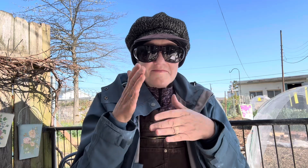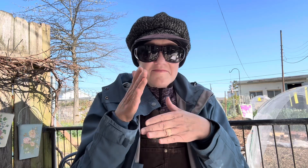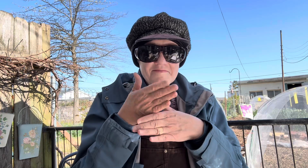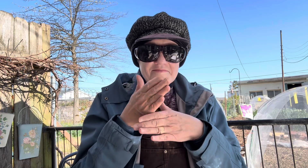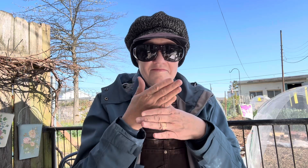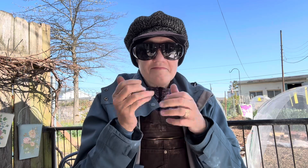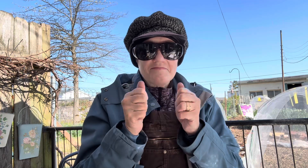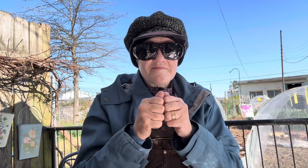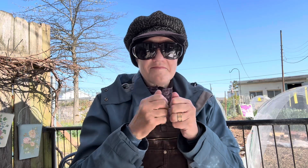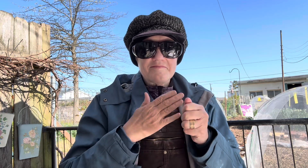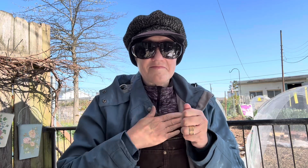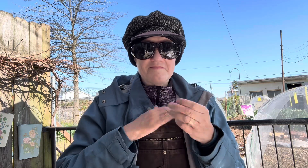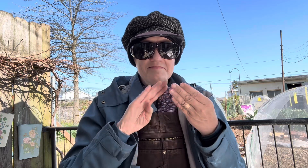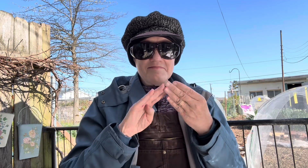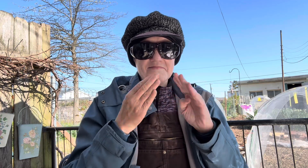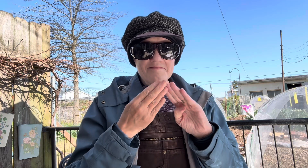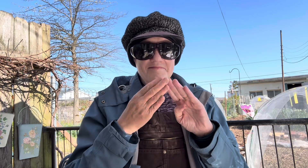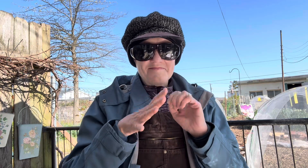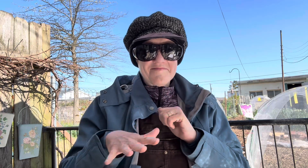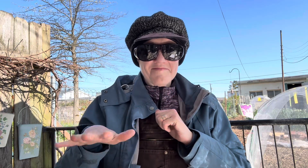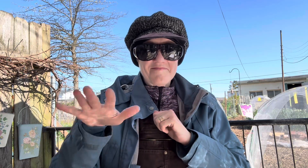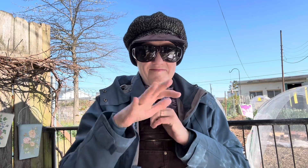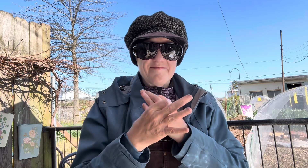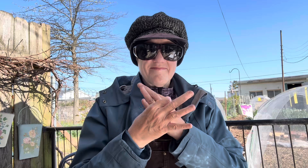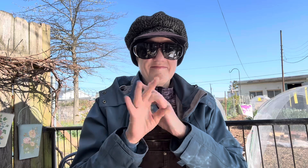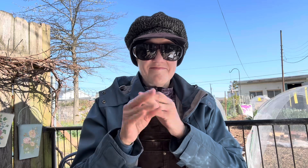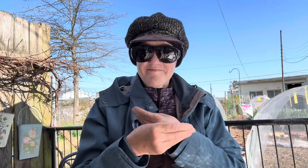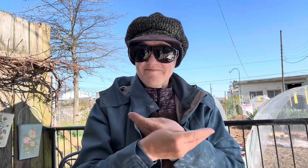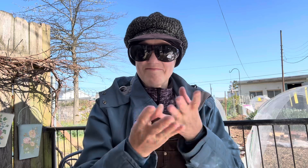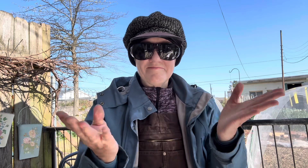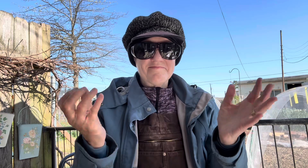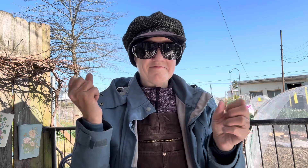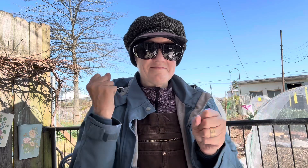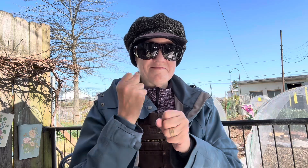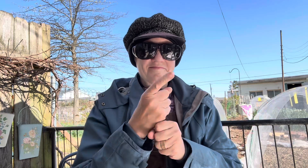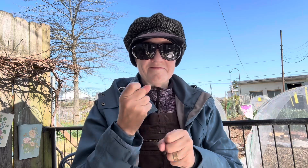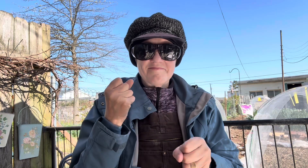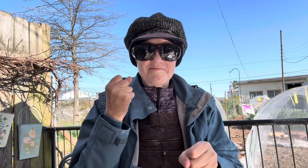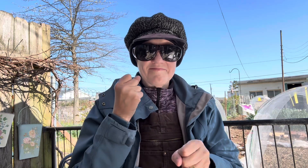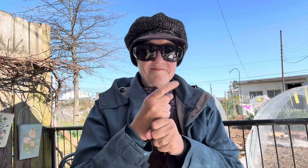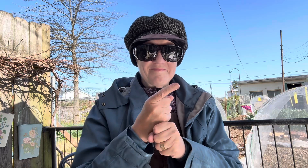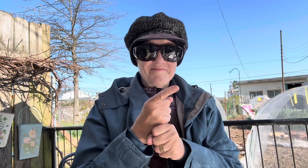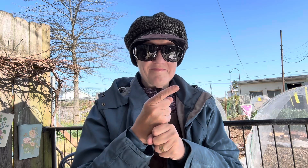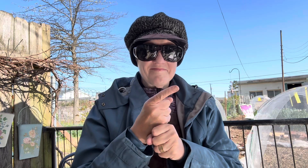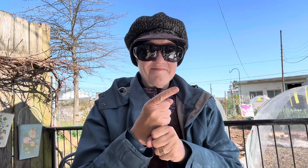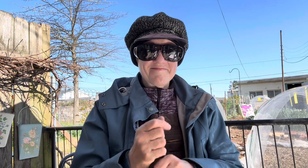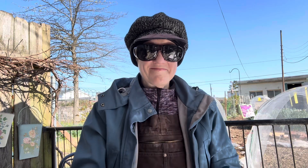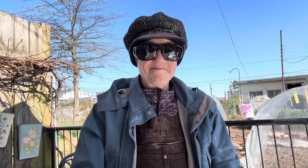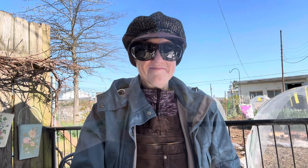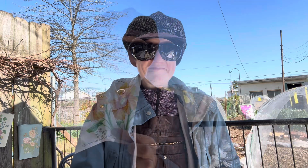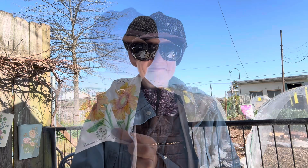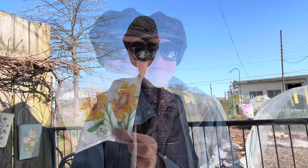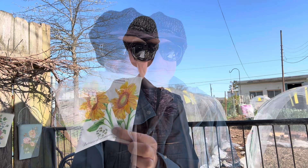want to share them with my community. I'll pass them out free. I do it every year.